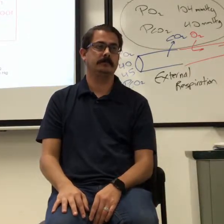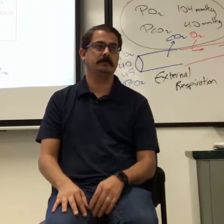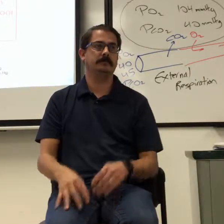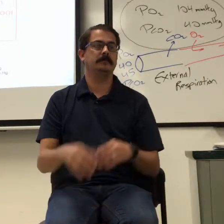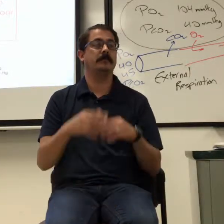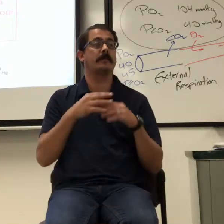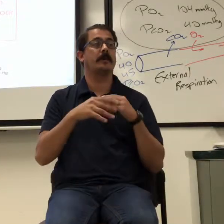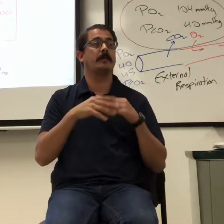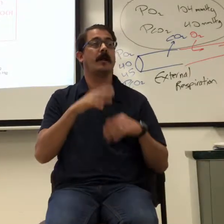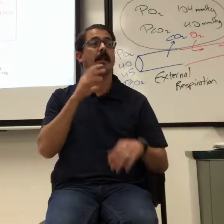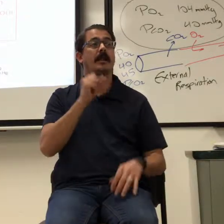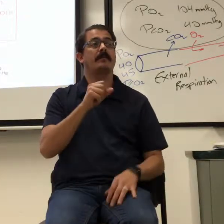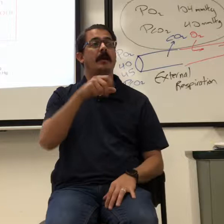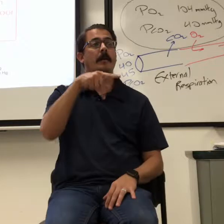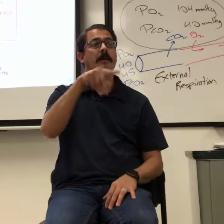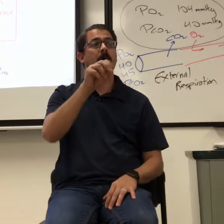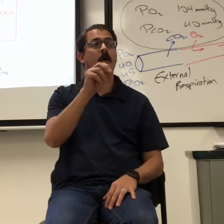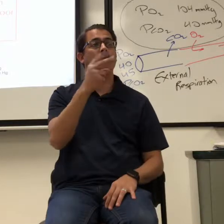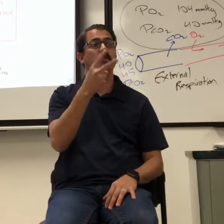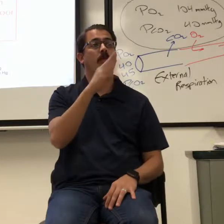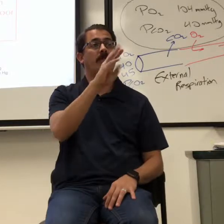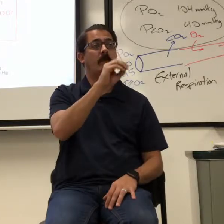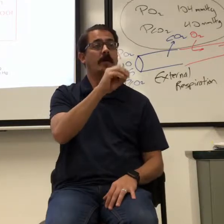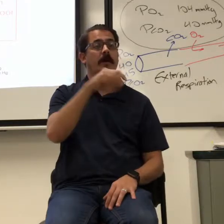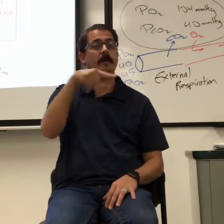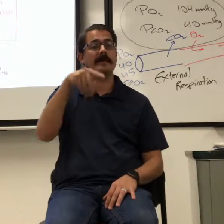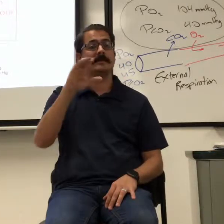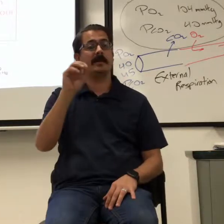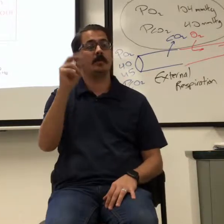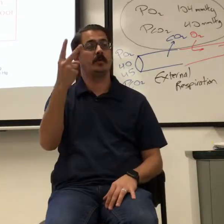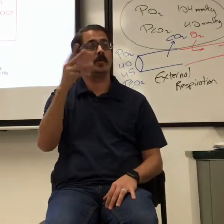is PO2 40, PCO2 45.